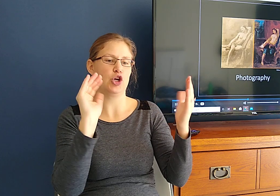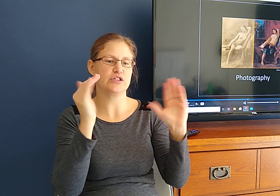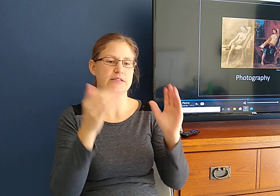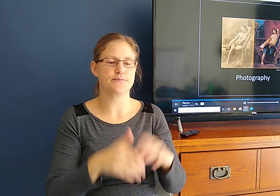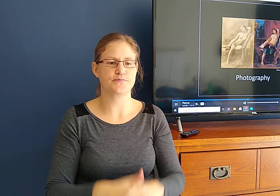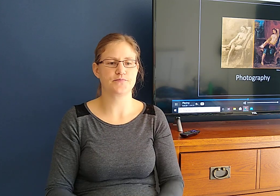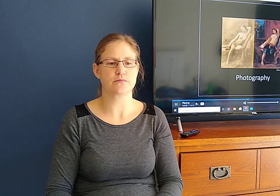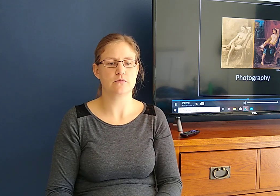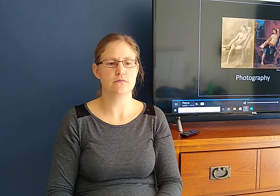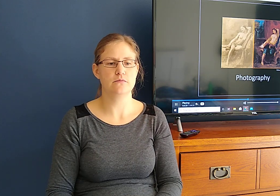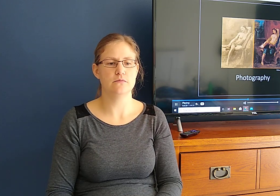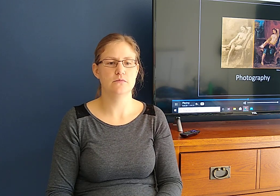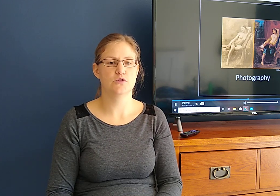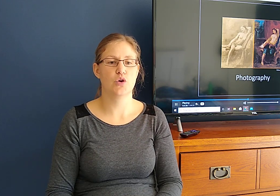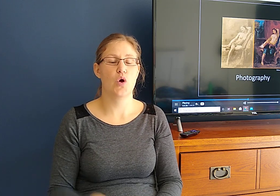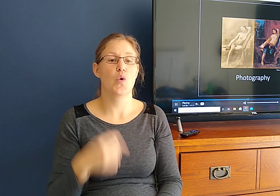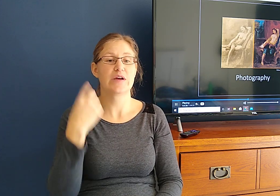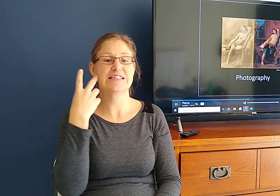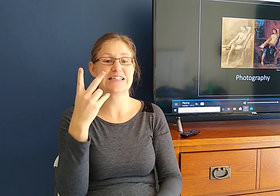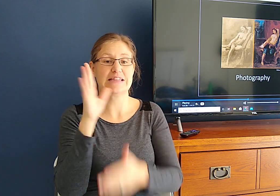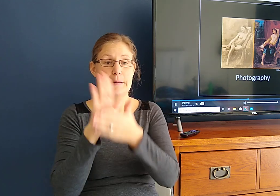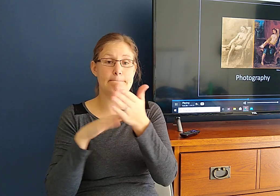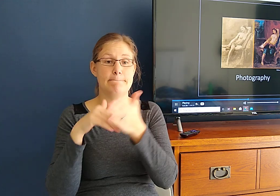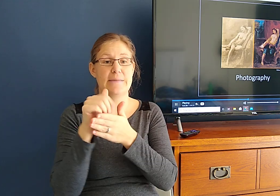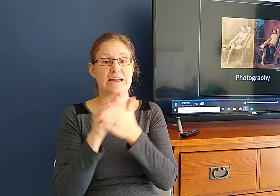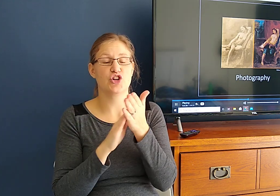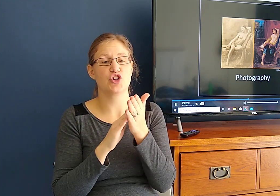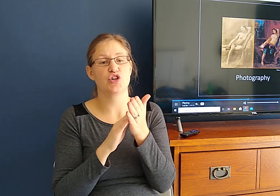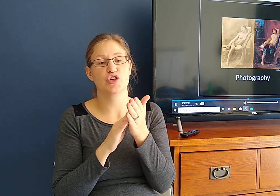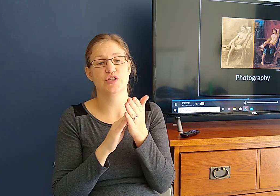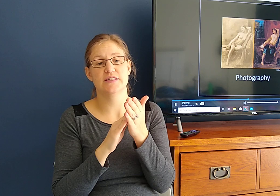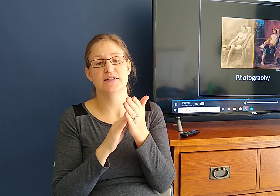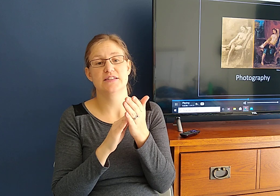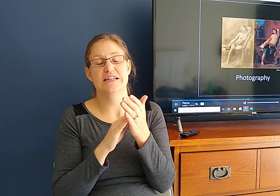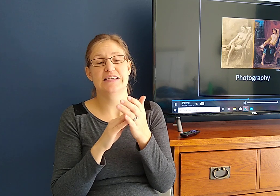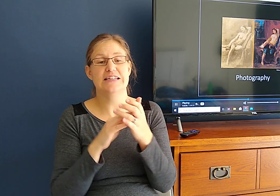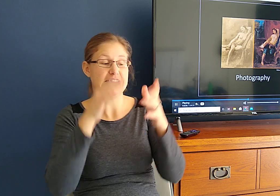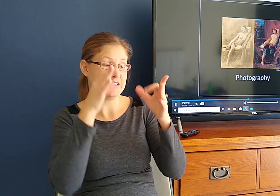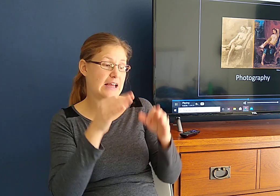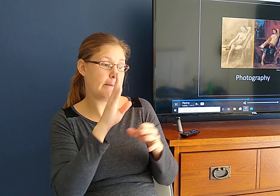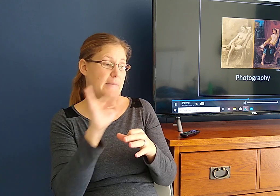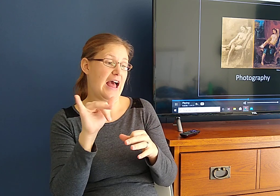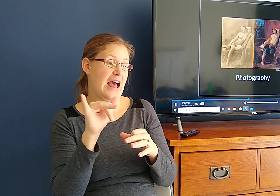We see the painter's composition is determined by the photograph of a figure study.